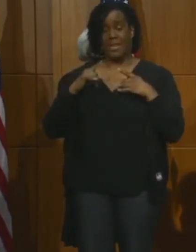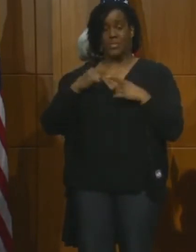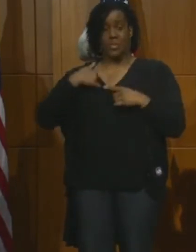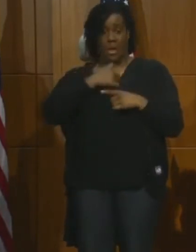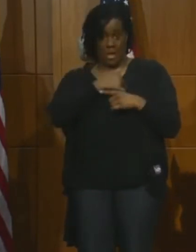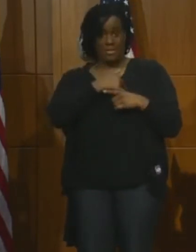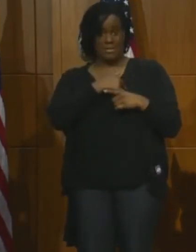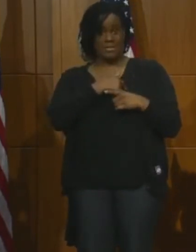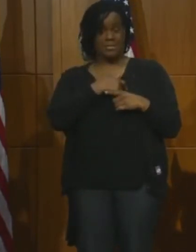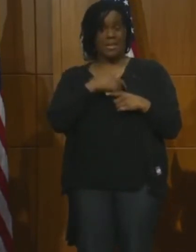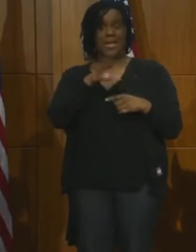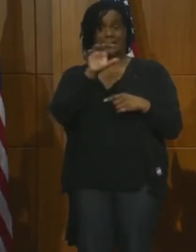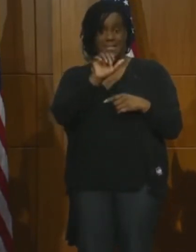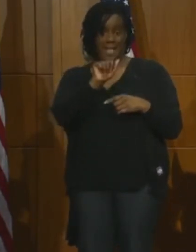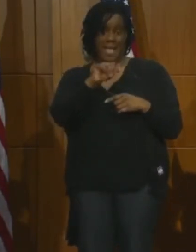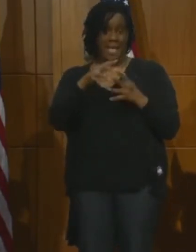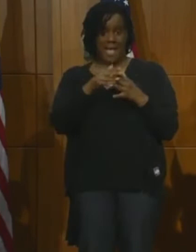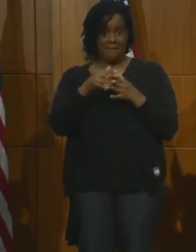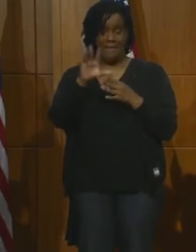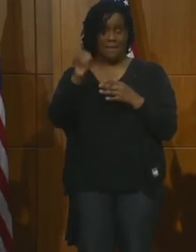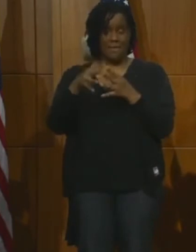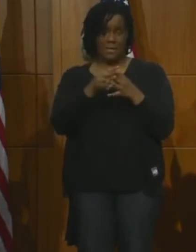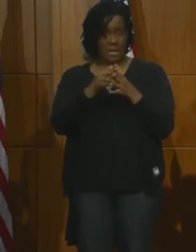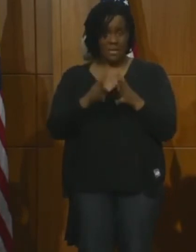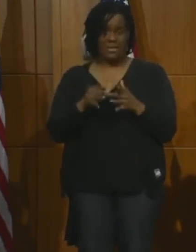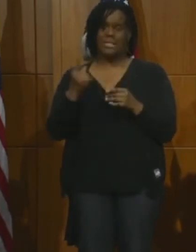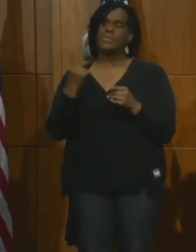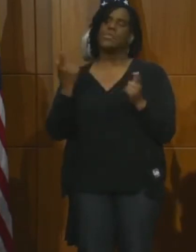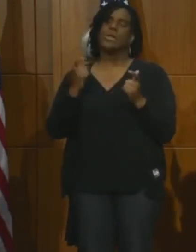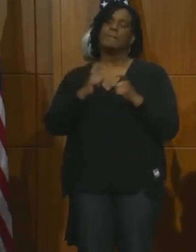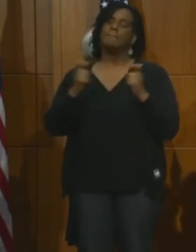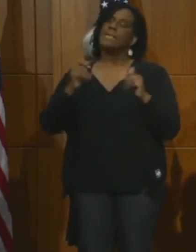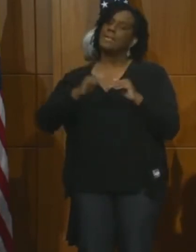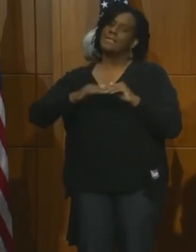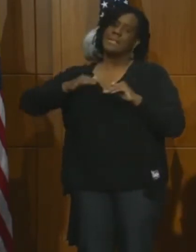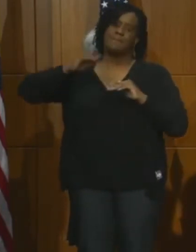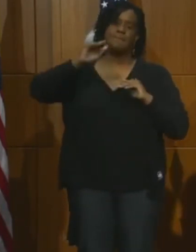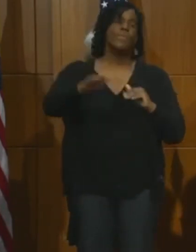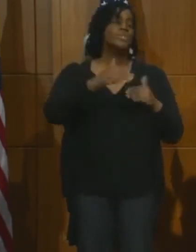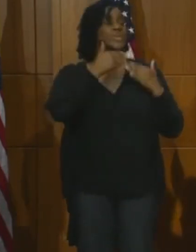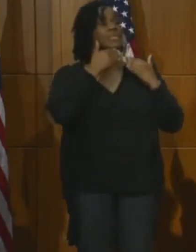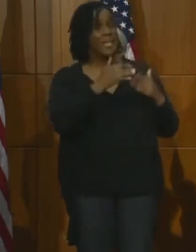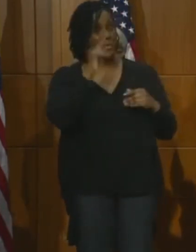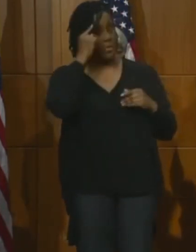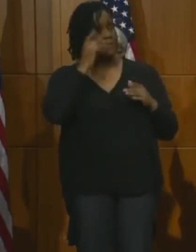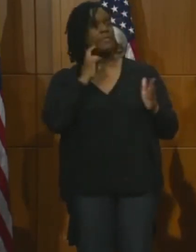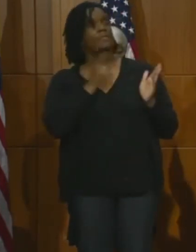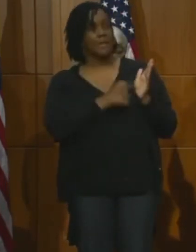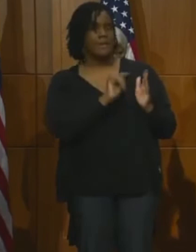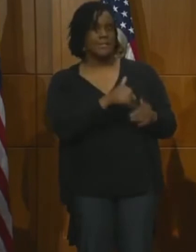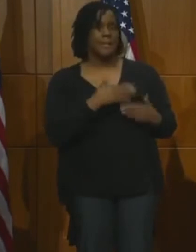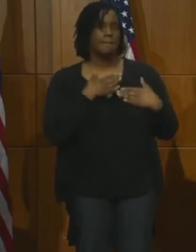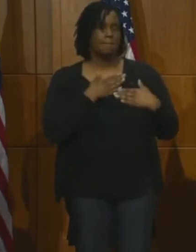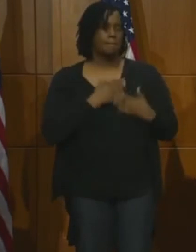African Americans is one huge step forward. So thank you, Governor, for recognizing that.